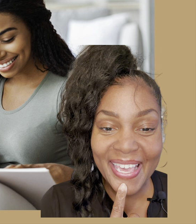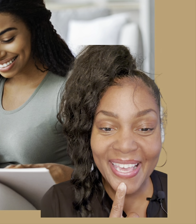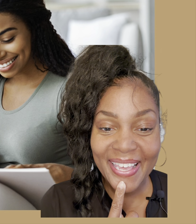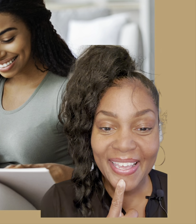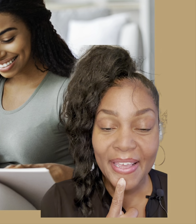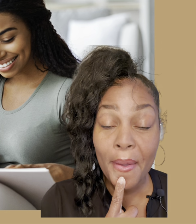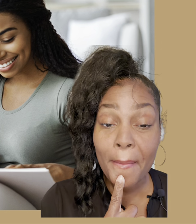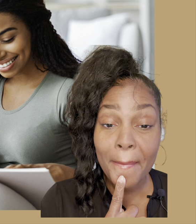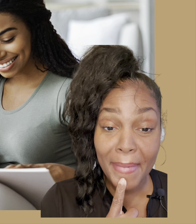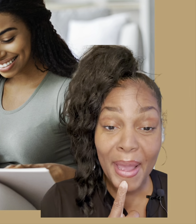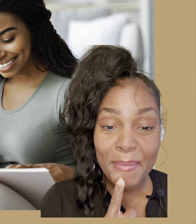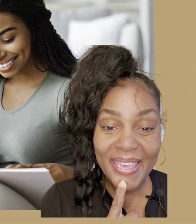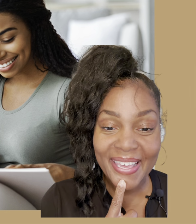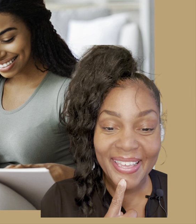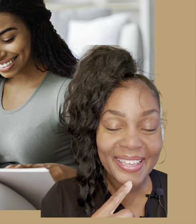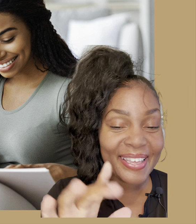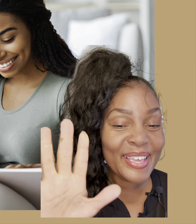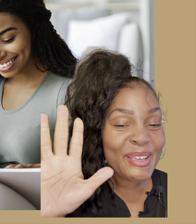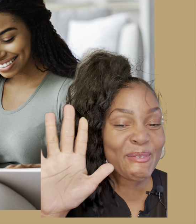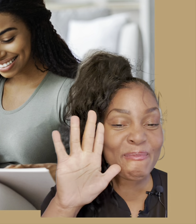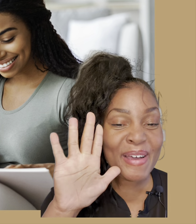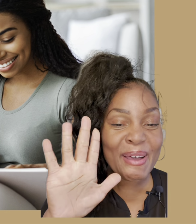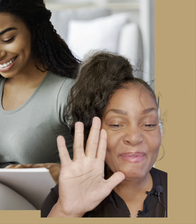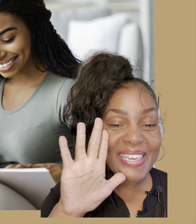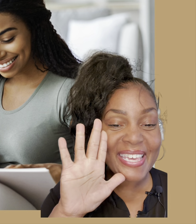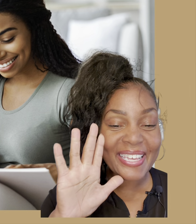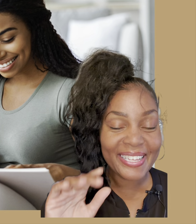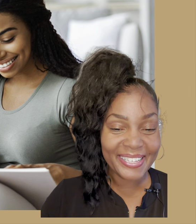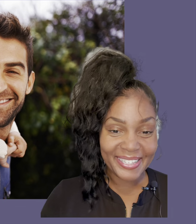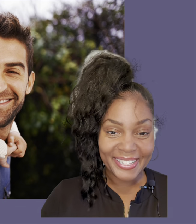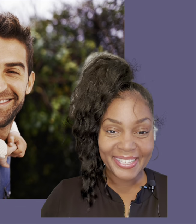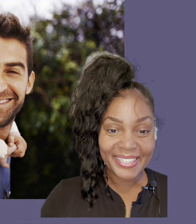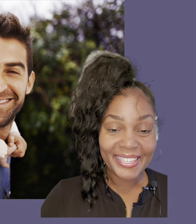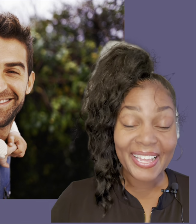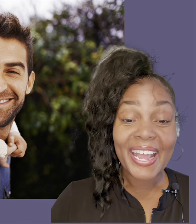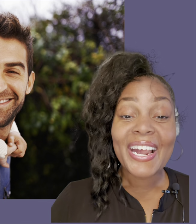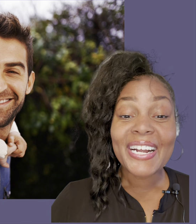mommy, mommy, mommy,